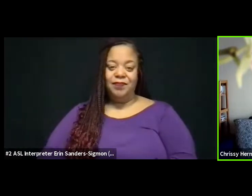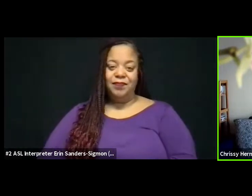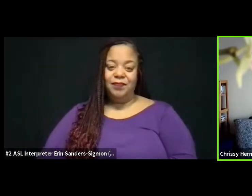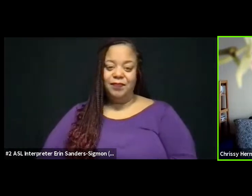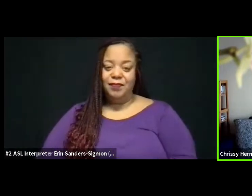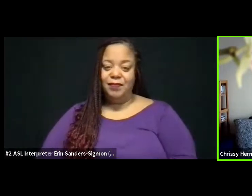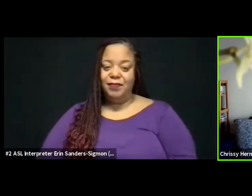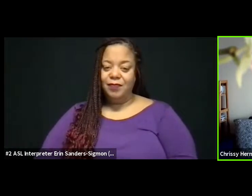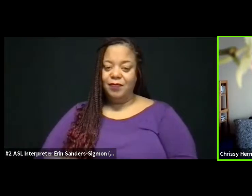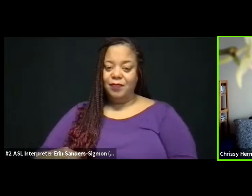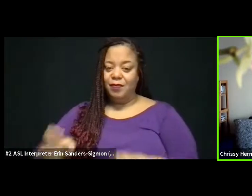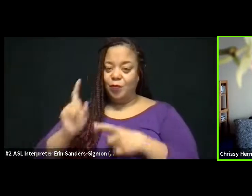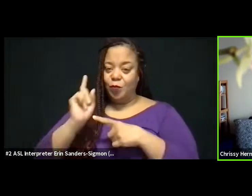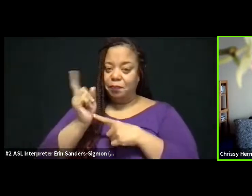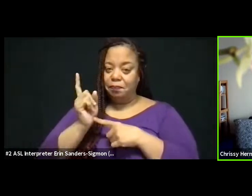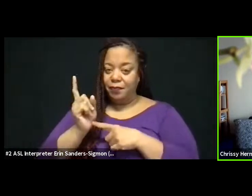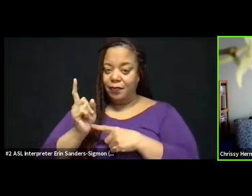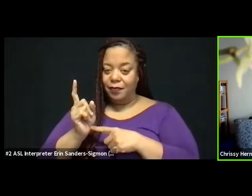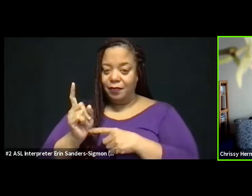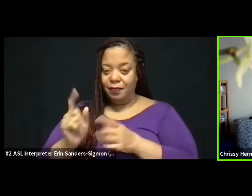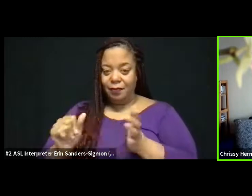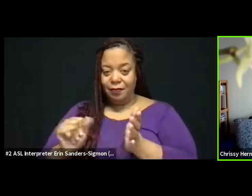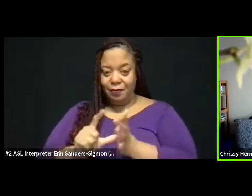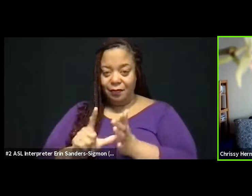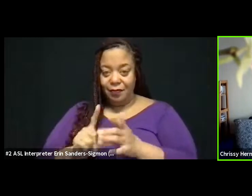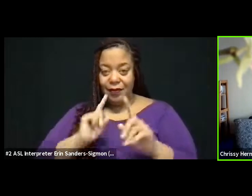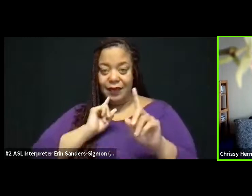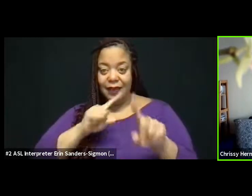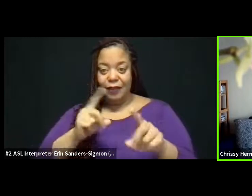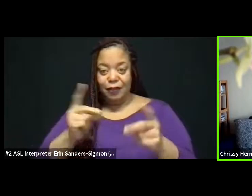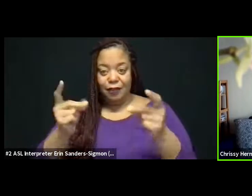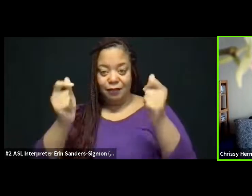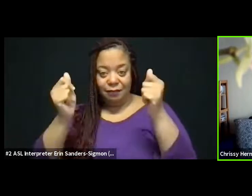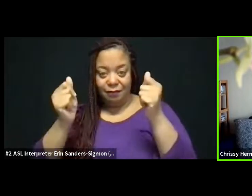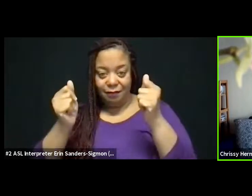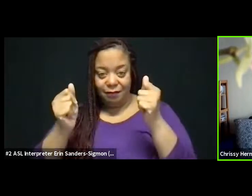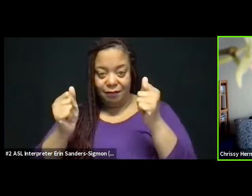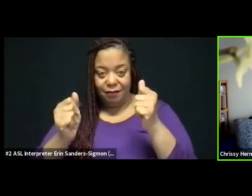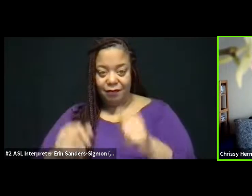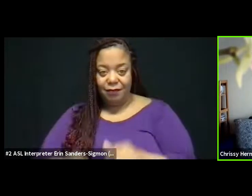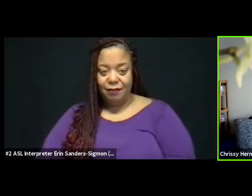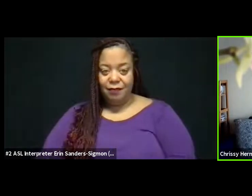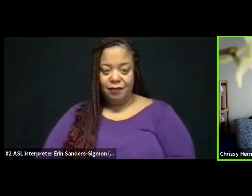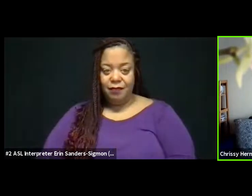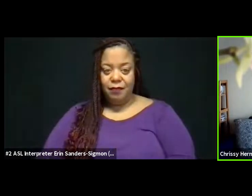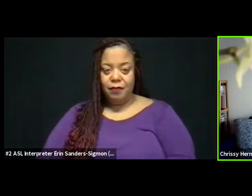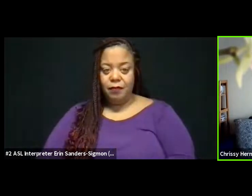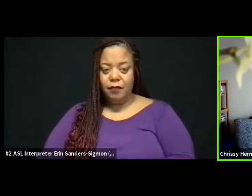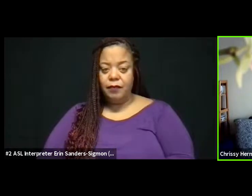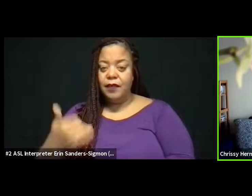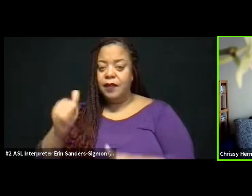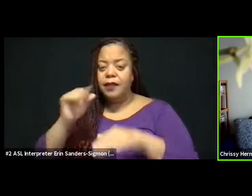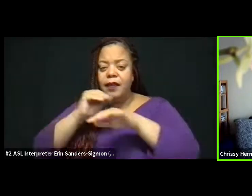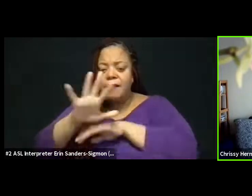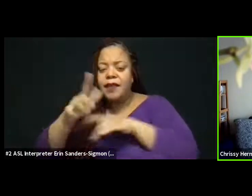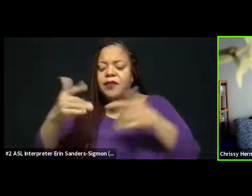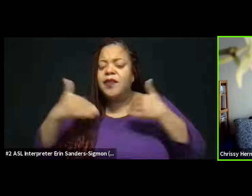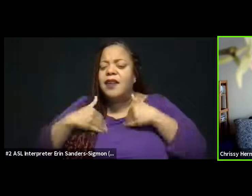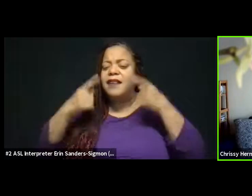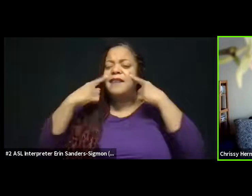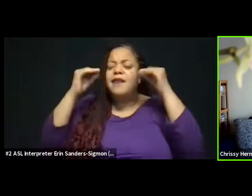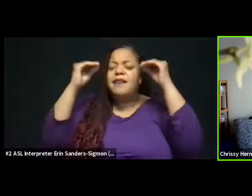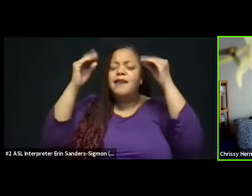minute to answer the question, what advice would you give to educators grappling with this work? So how to build this